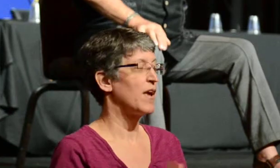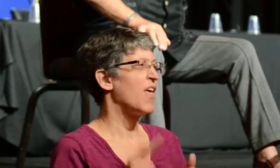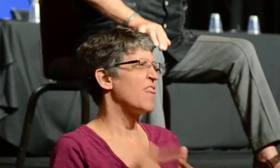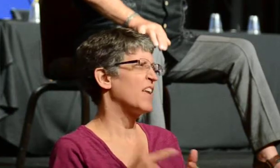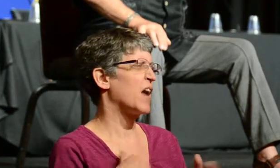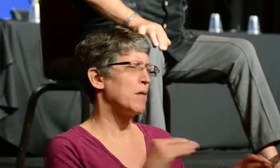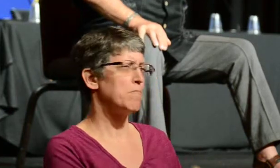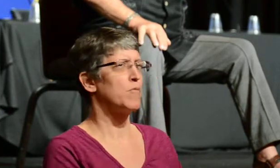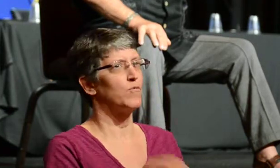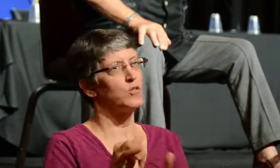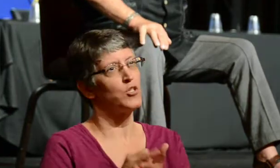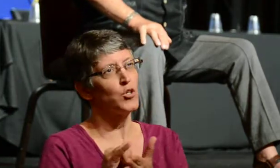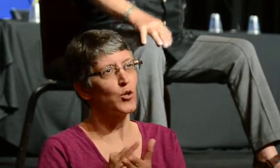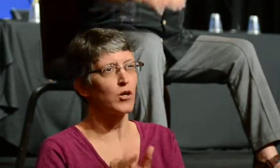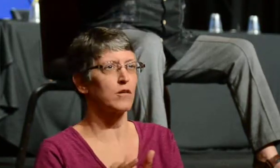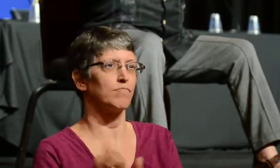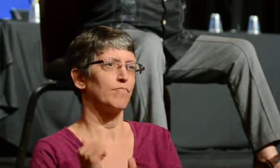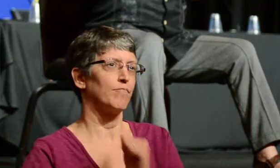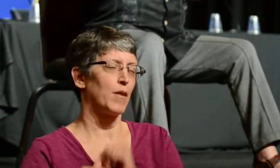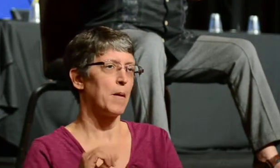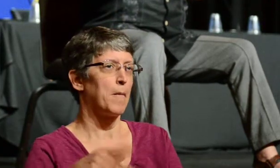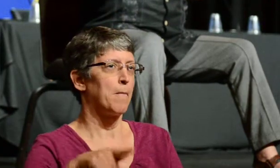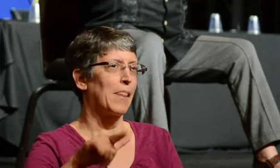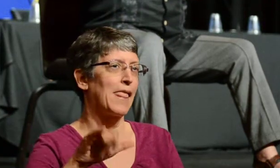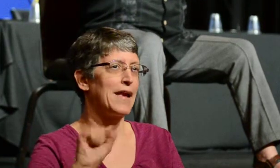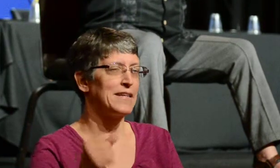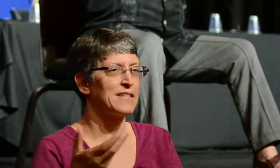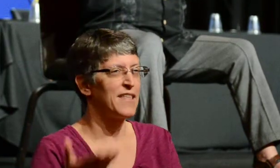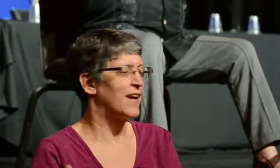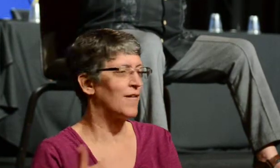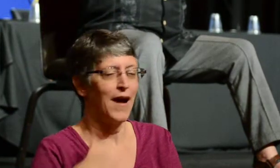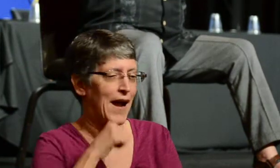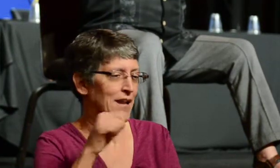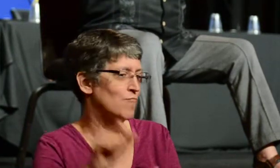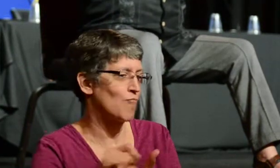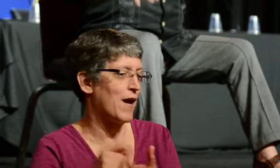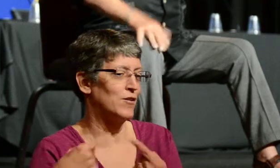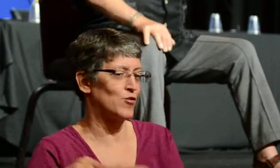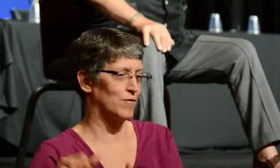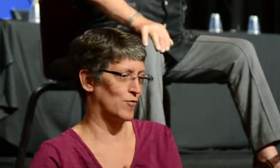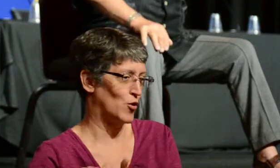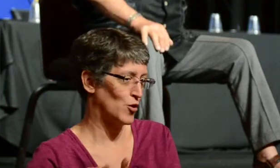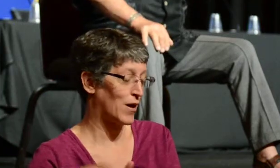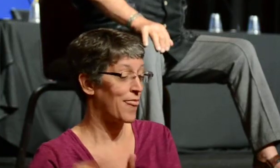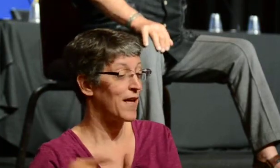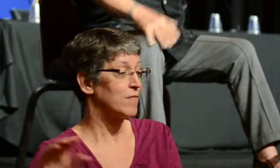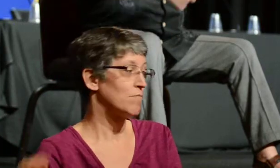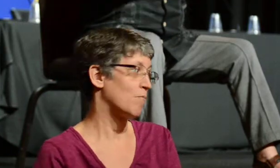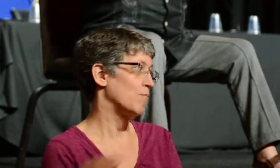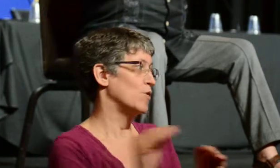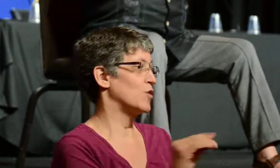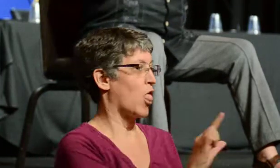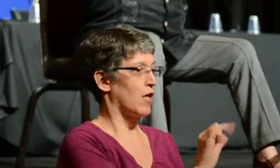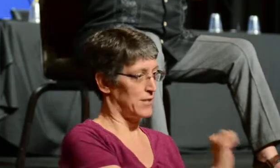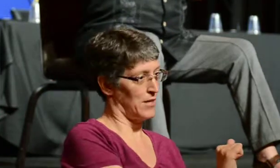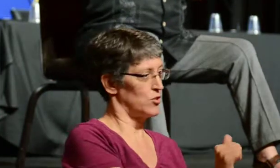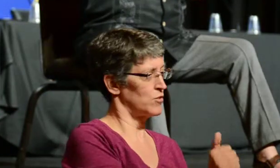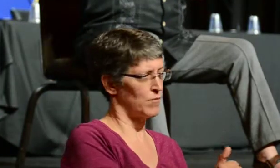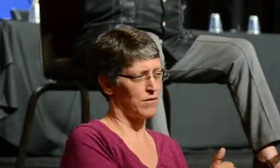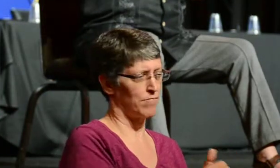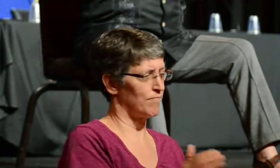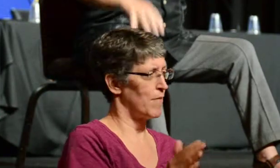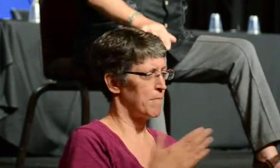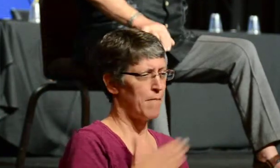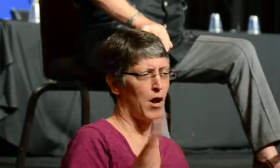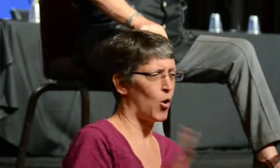and did plays in New York, but I didn't write there, and then moved to Los Angeles when the whole business moved